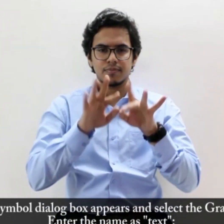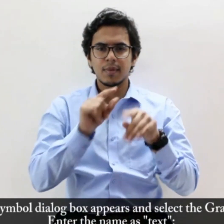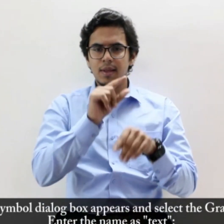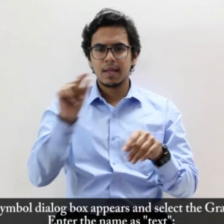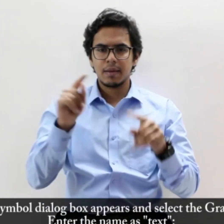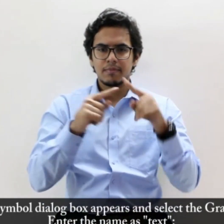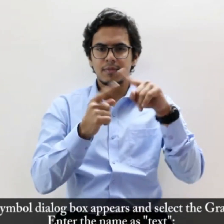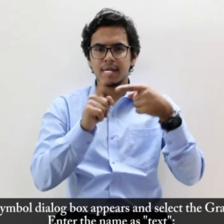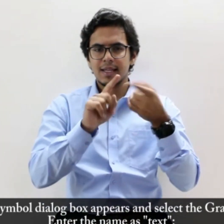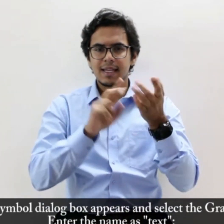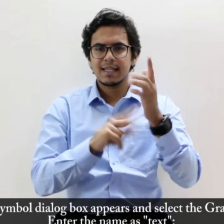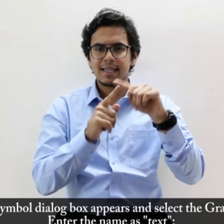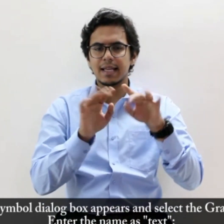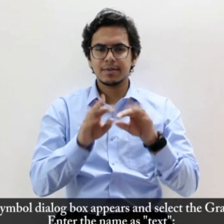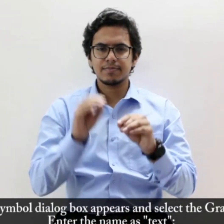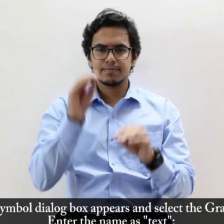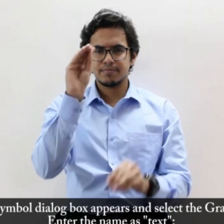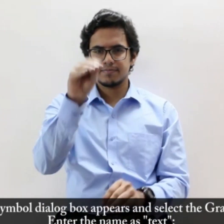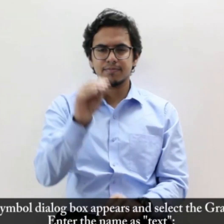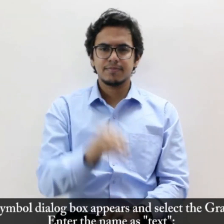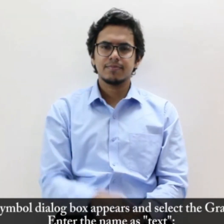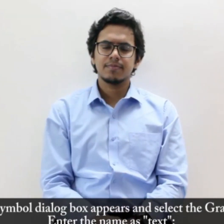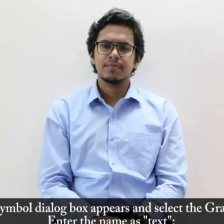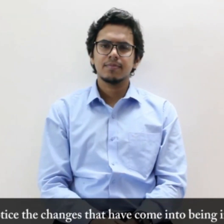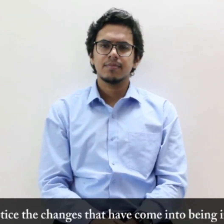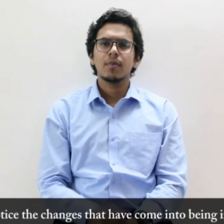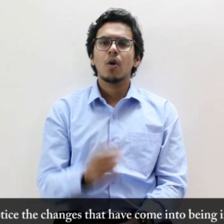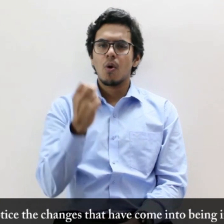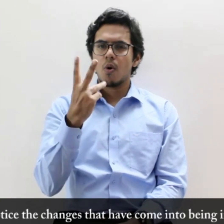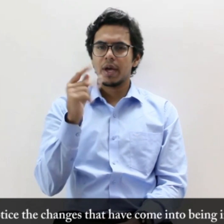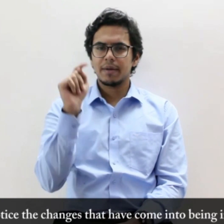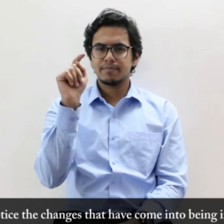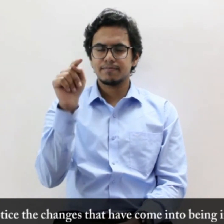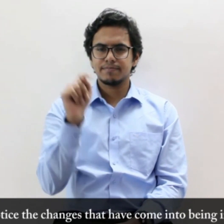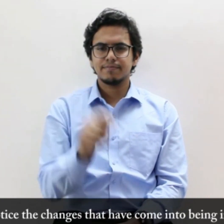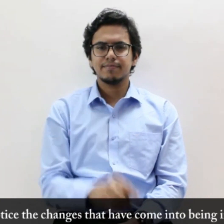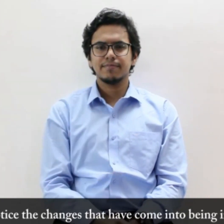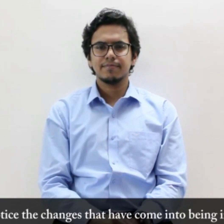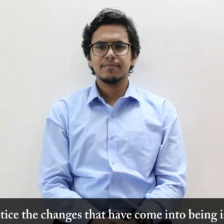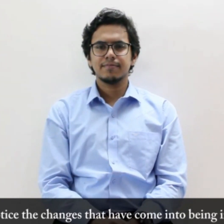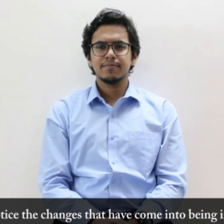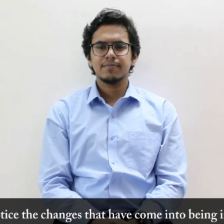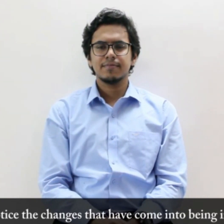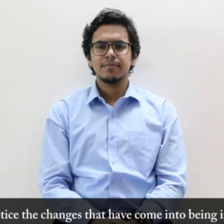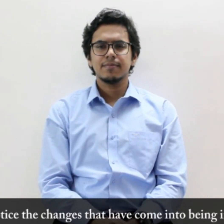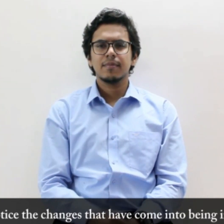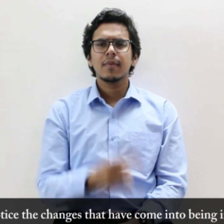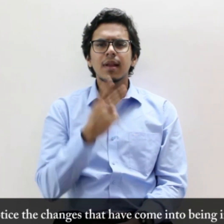Press OK. Notice that changes that have come into being in the library.